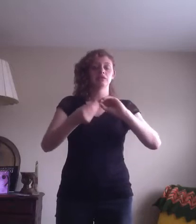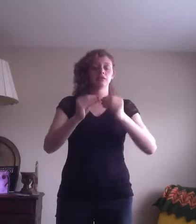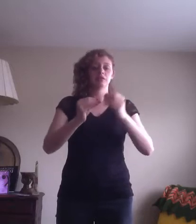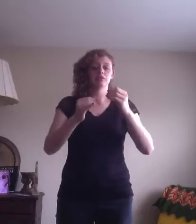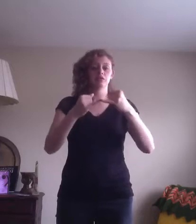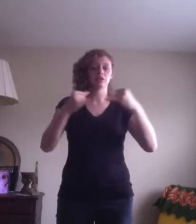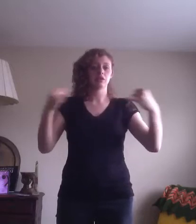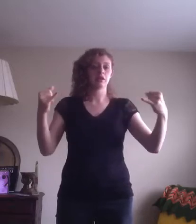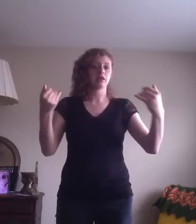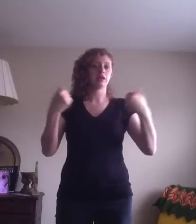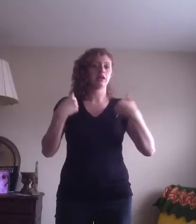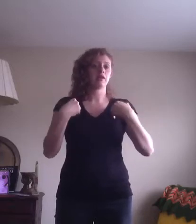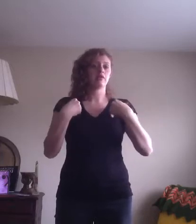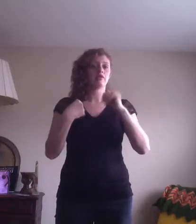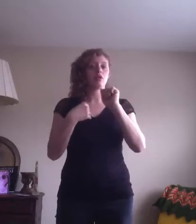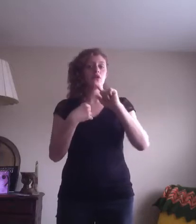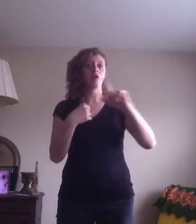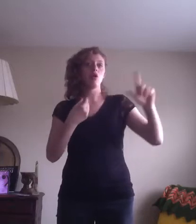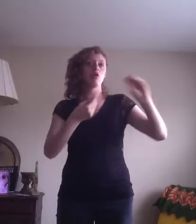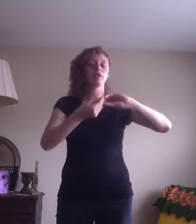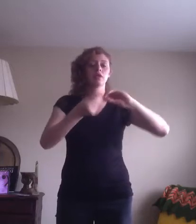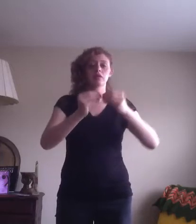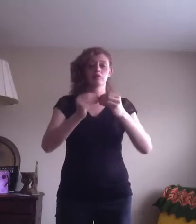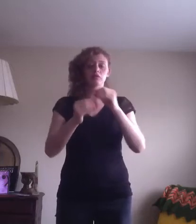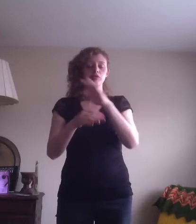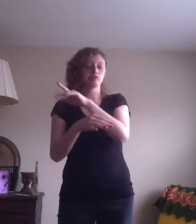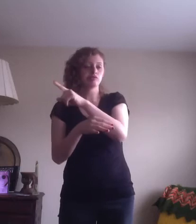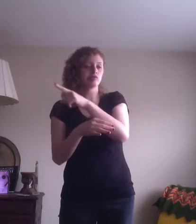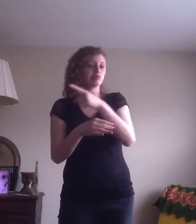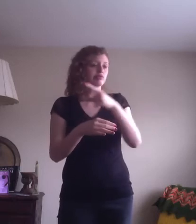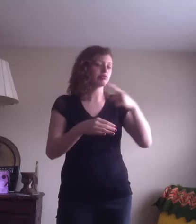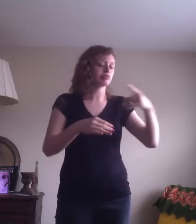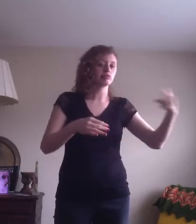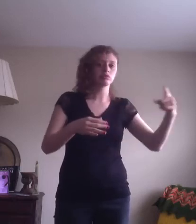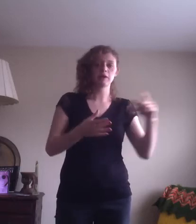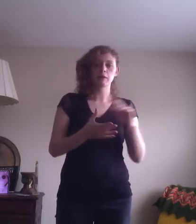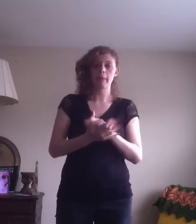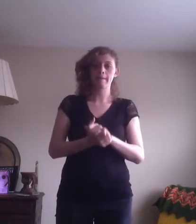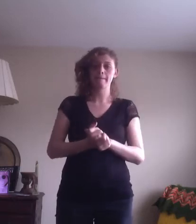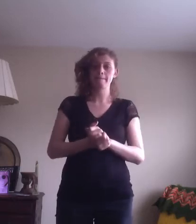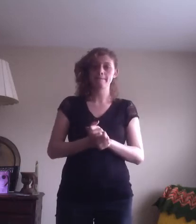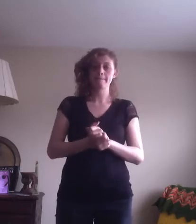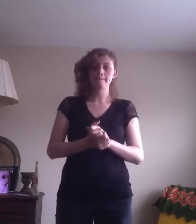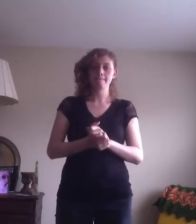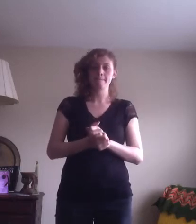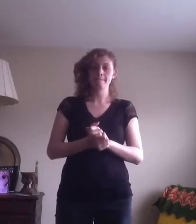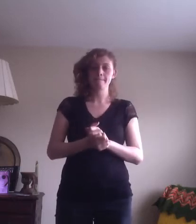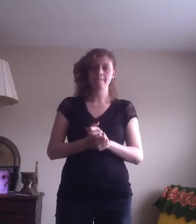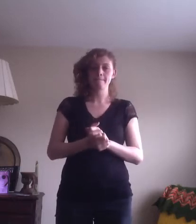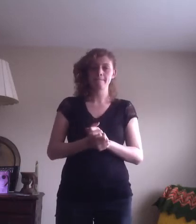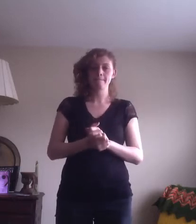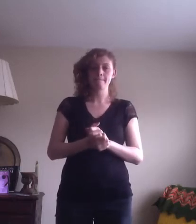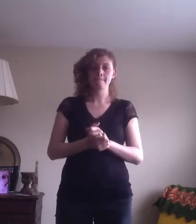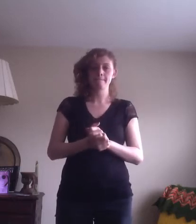instance, I would find it over there, and even though we don't have them all listed, they are there by just moving my unit around the appropriate number of